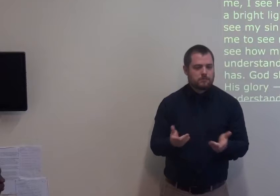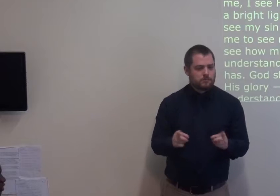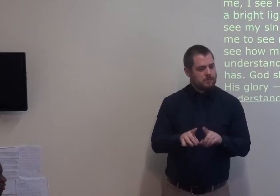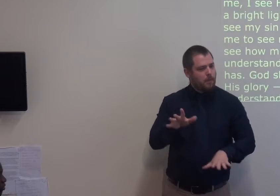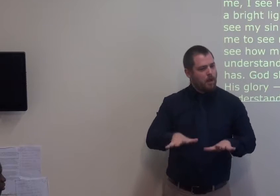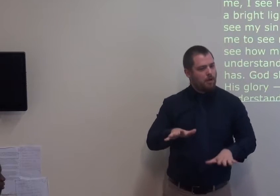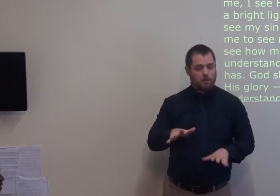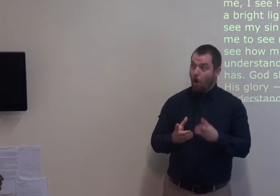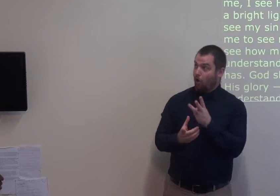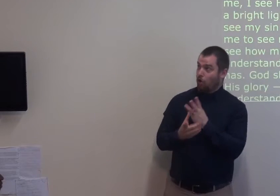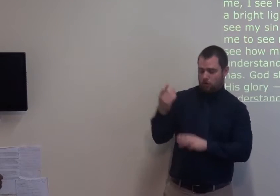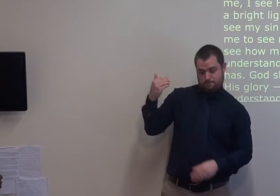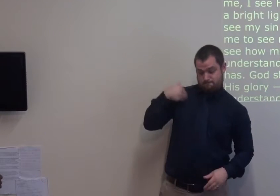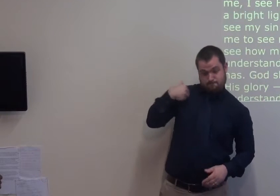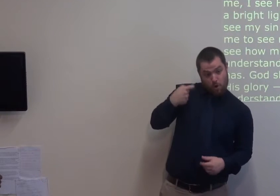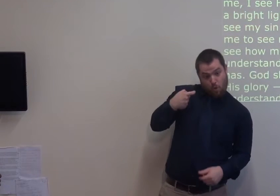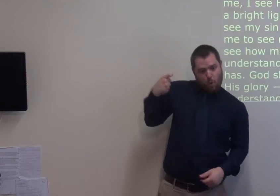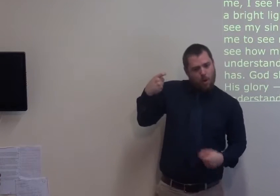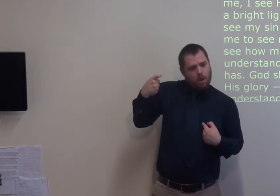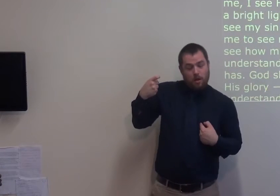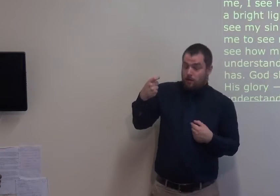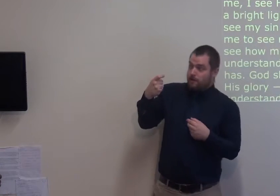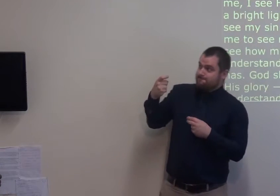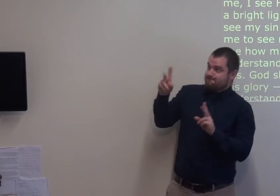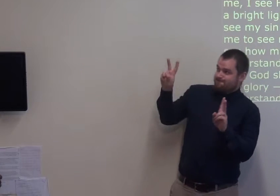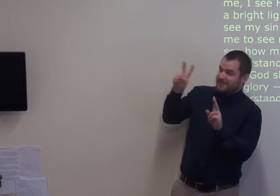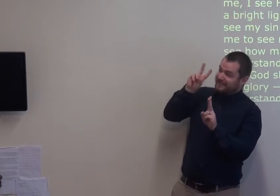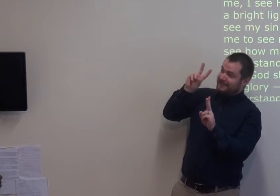When God calls me, I see His glory.